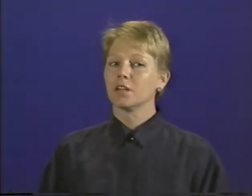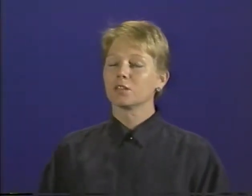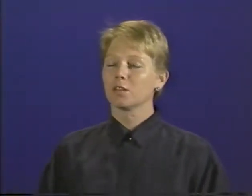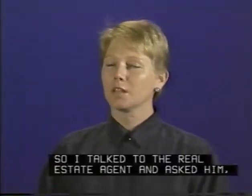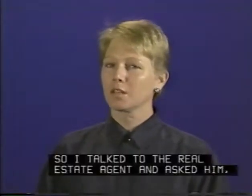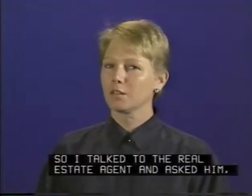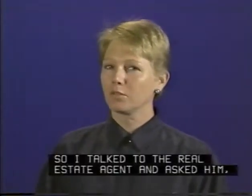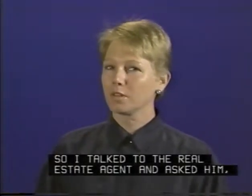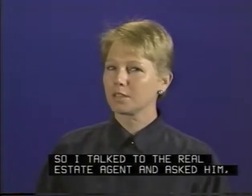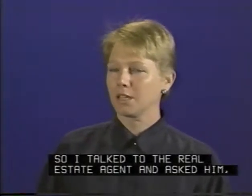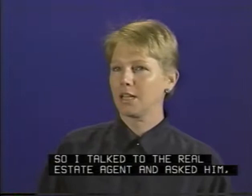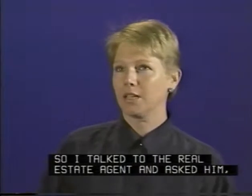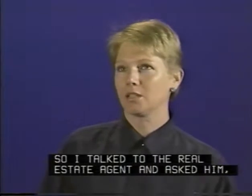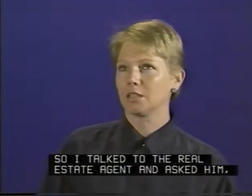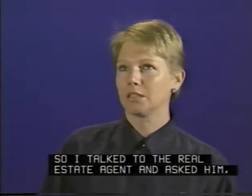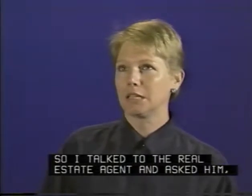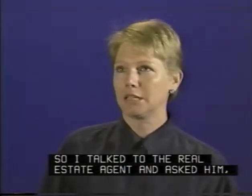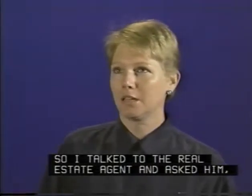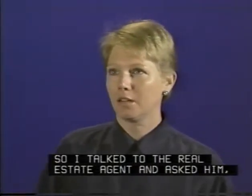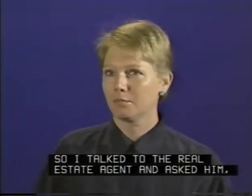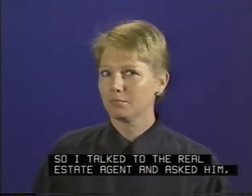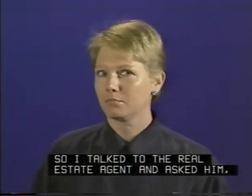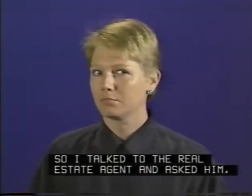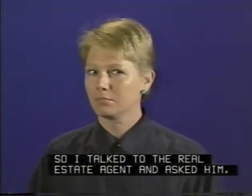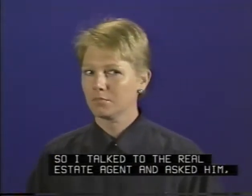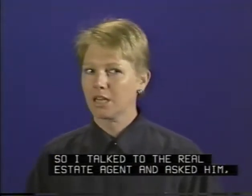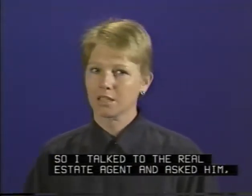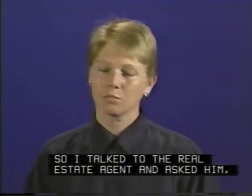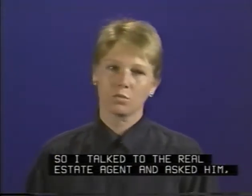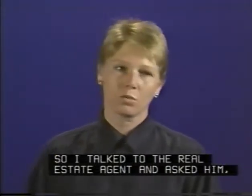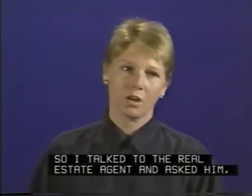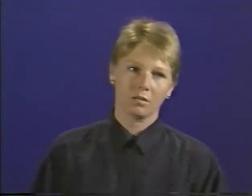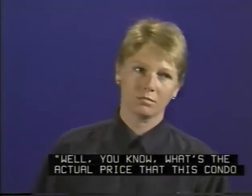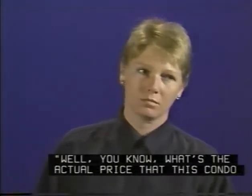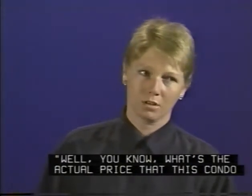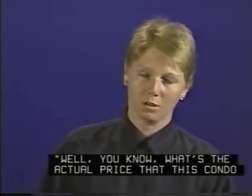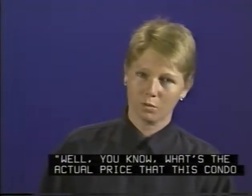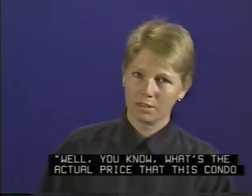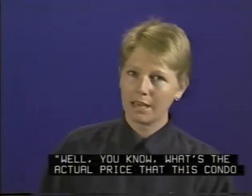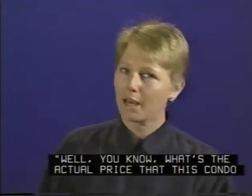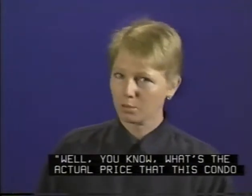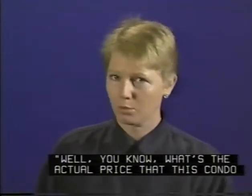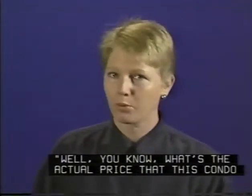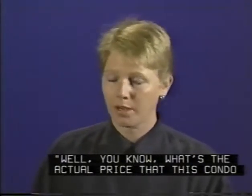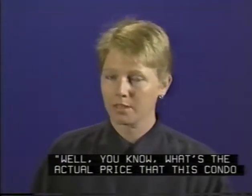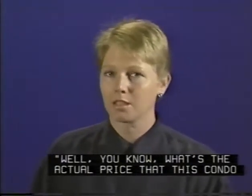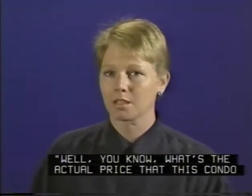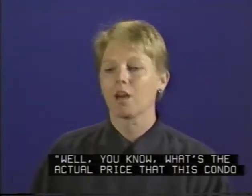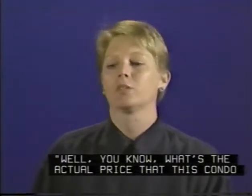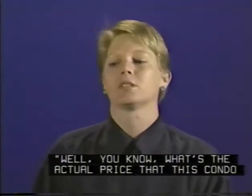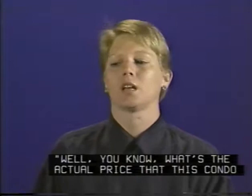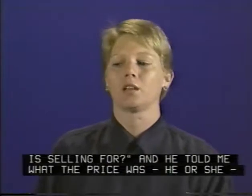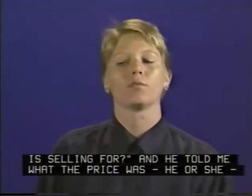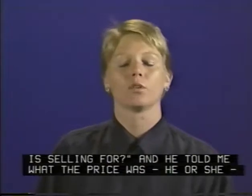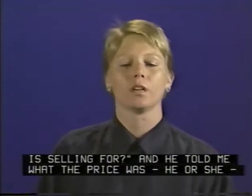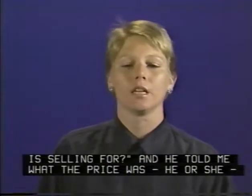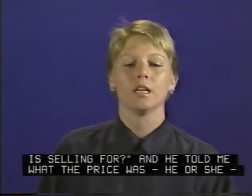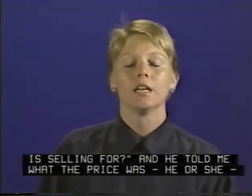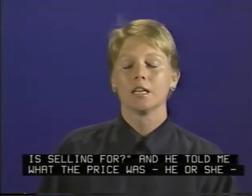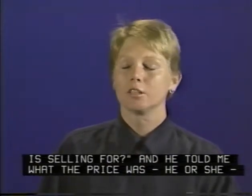So I talked to the real estate agent and asked him, well, you know, what's the actual price that this condo is selling for? And he told me